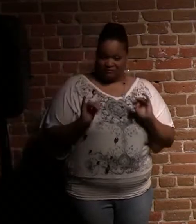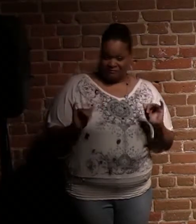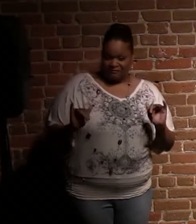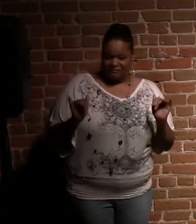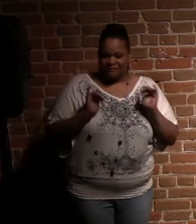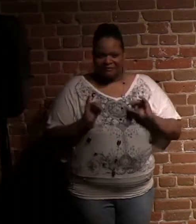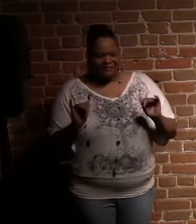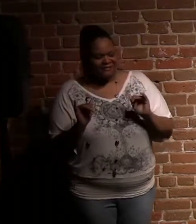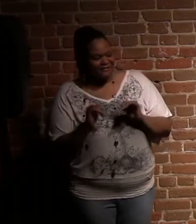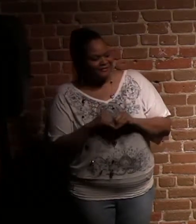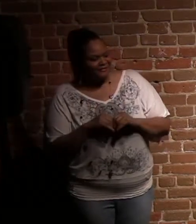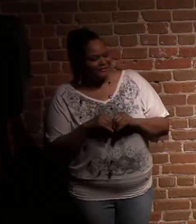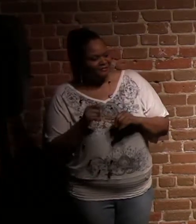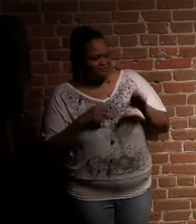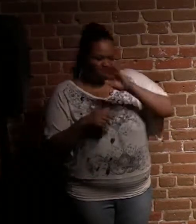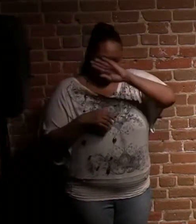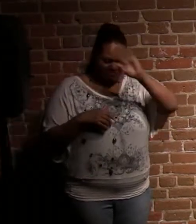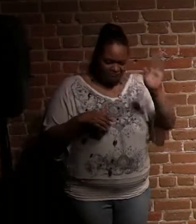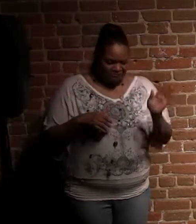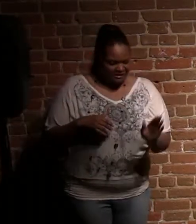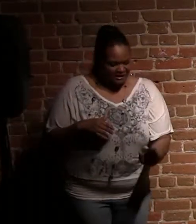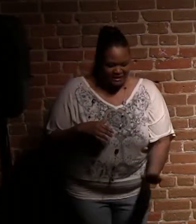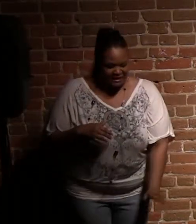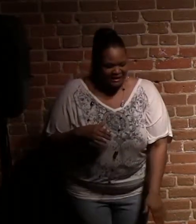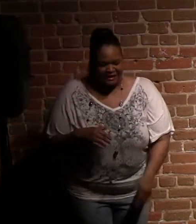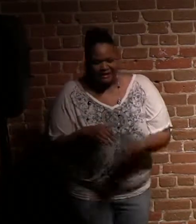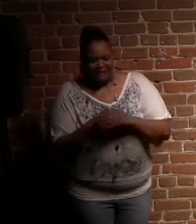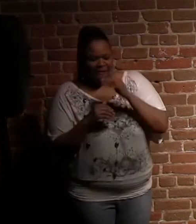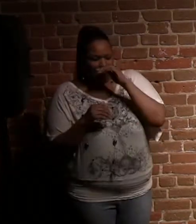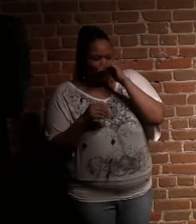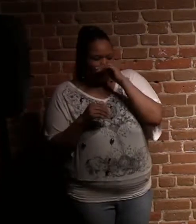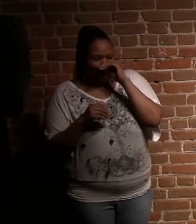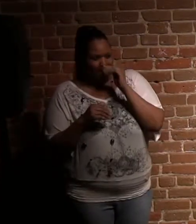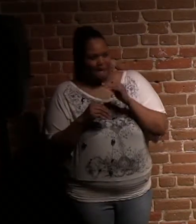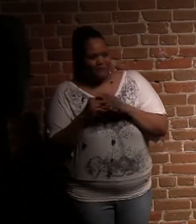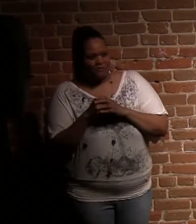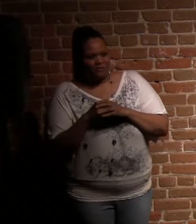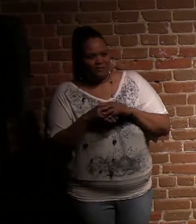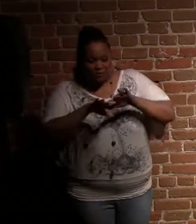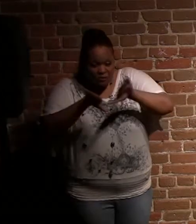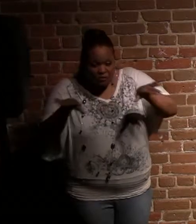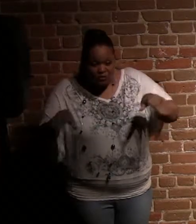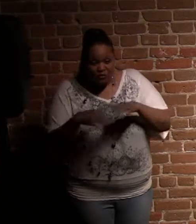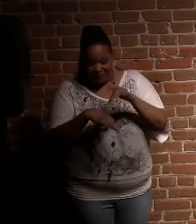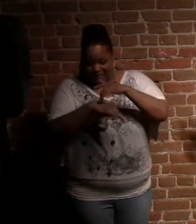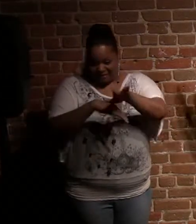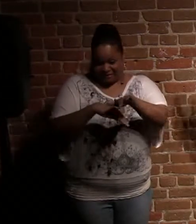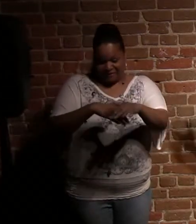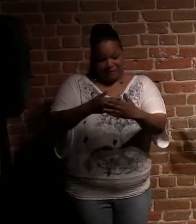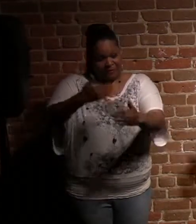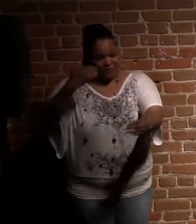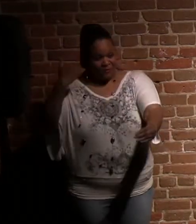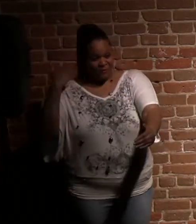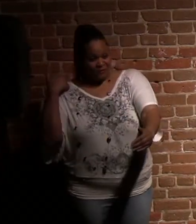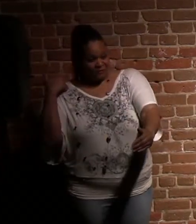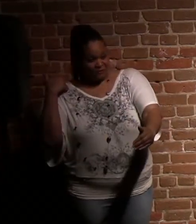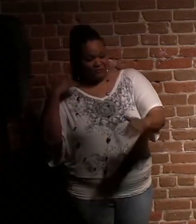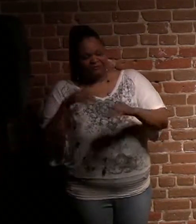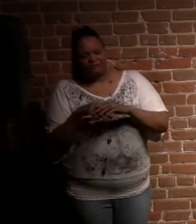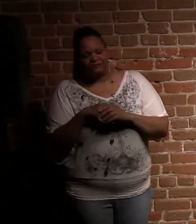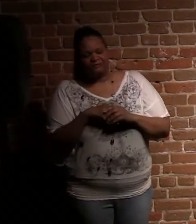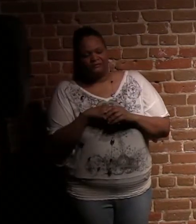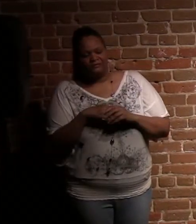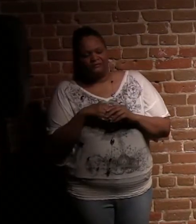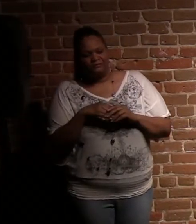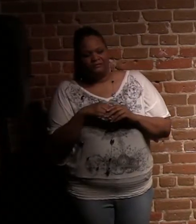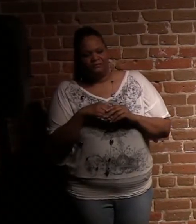clothes. I had never, or in Sweden, I had never skinny dipped in the ocean before. And I thought, well, how cool is this?